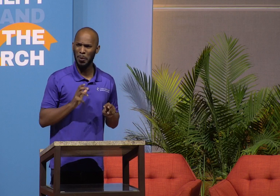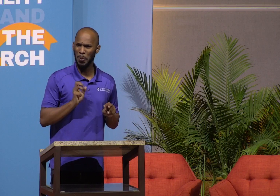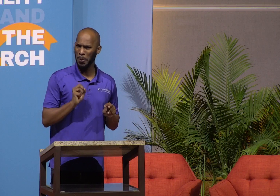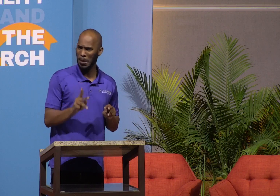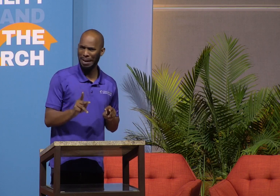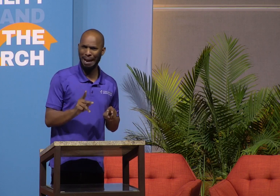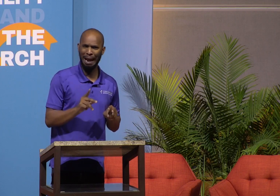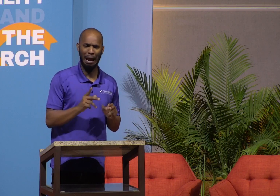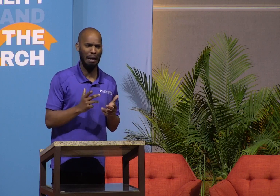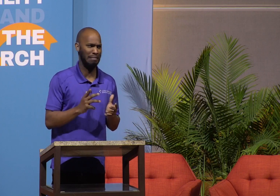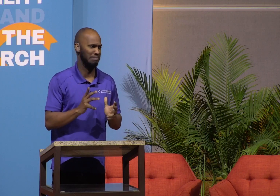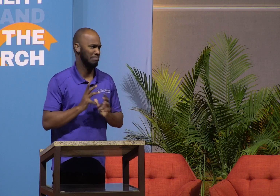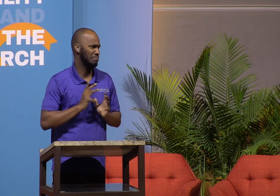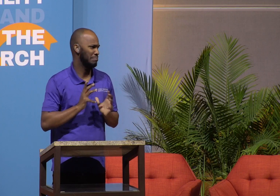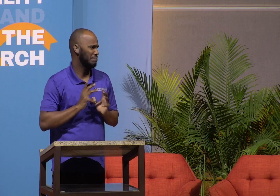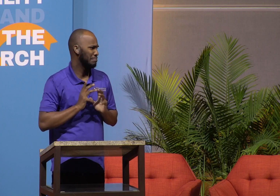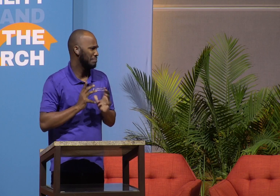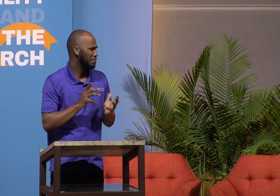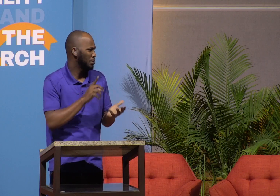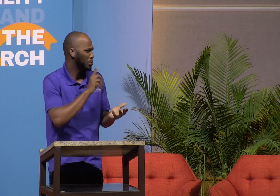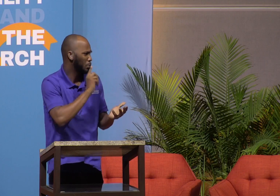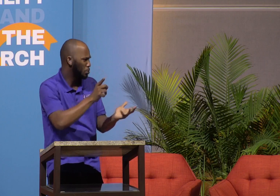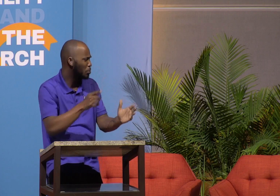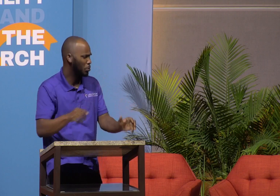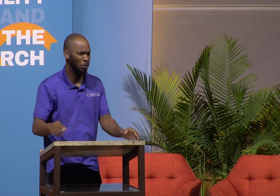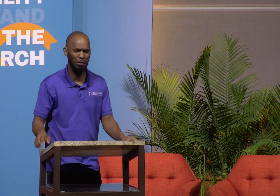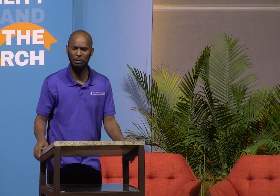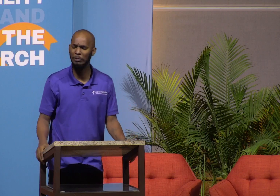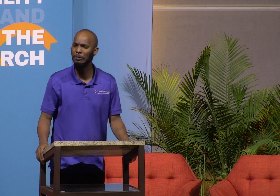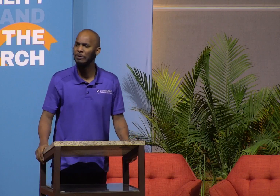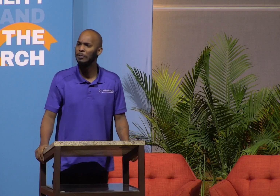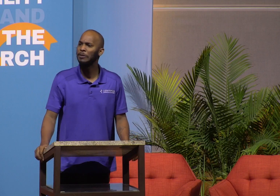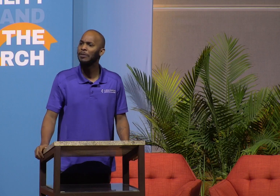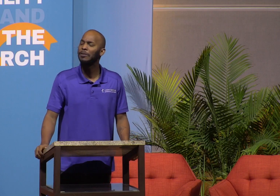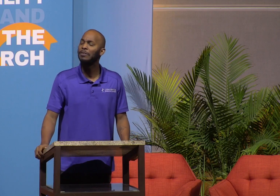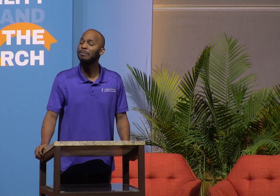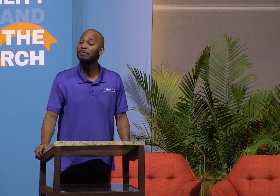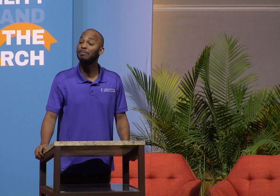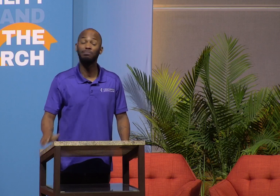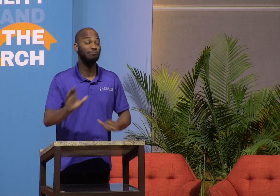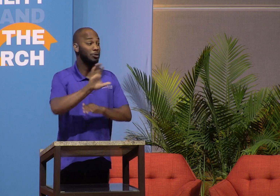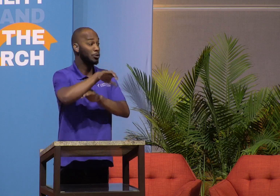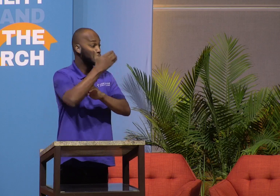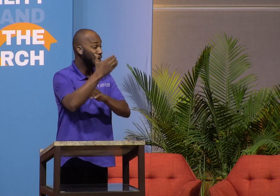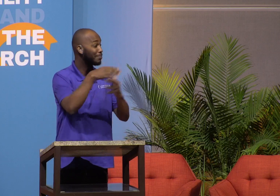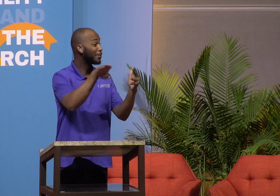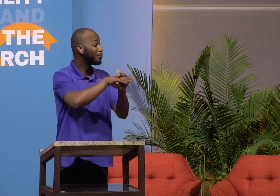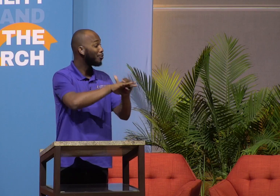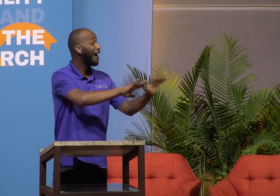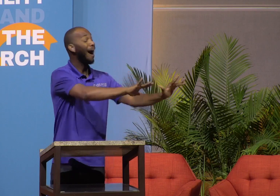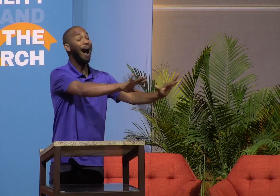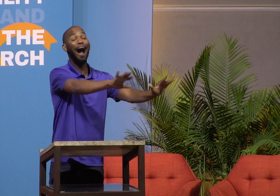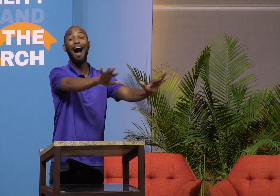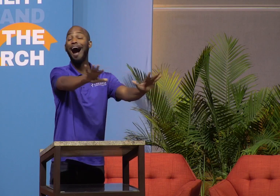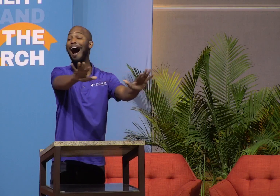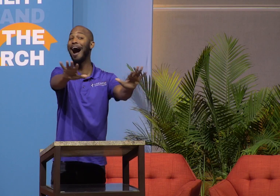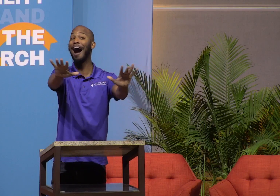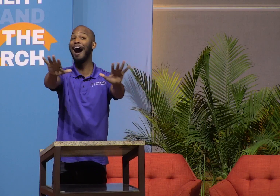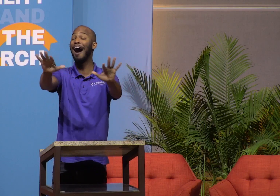interpreters. So we're planning to have this ministry. And so I was like, oh, okay, understanding what's going to happen.